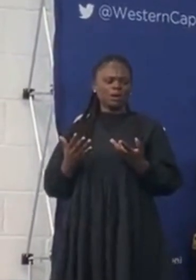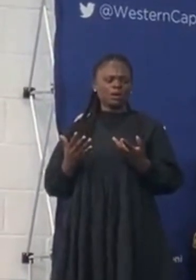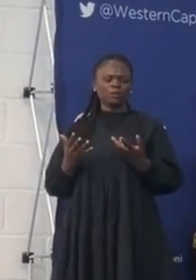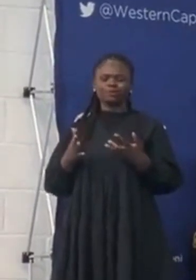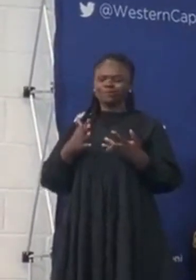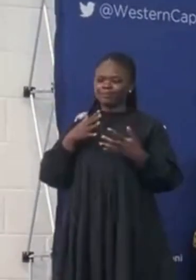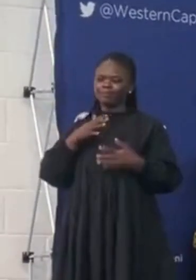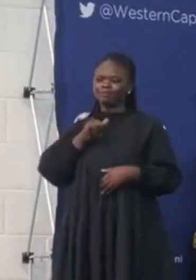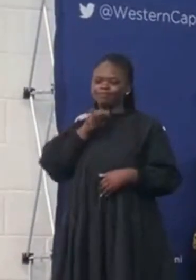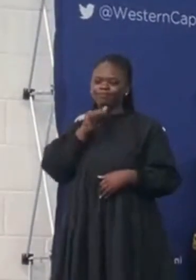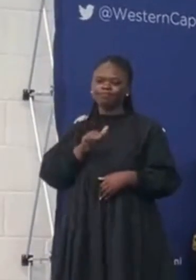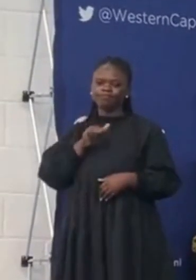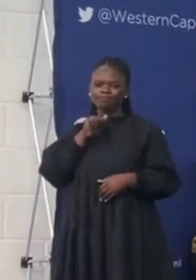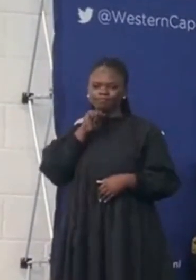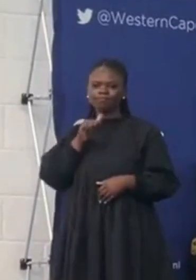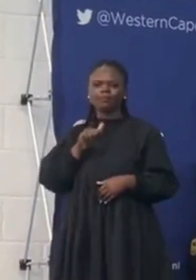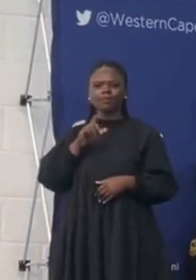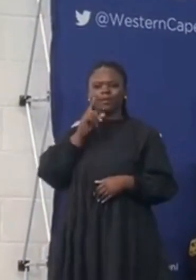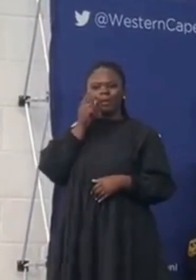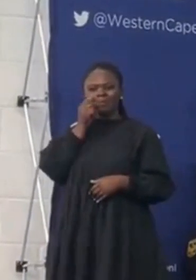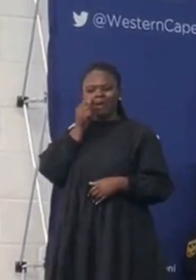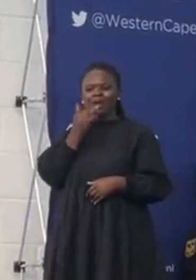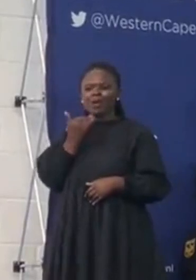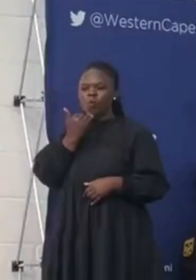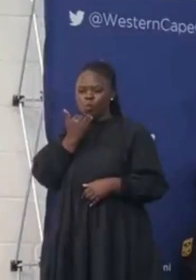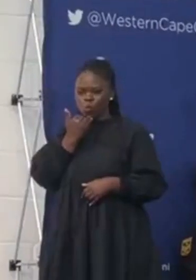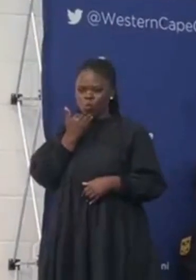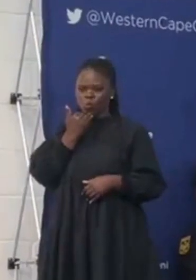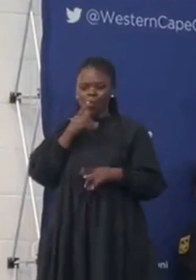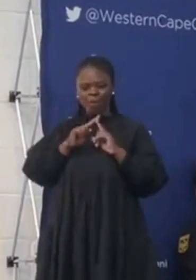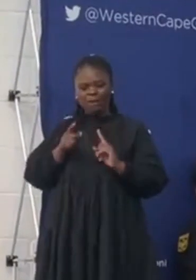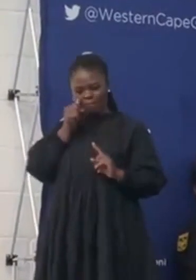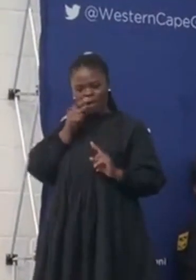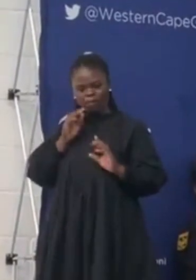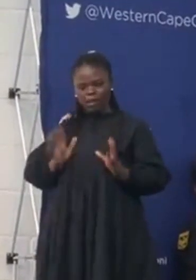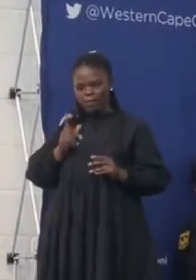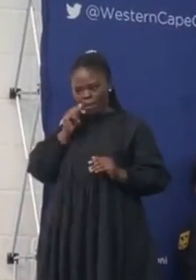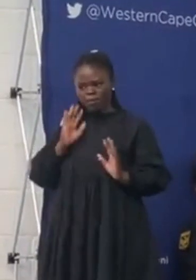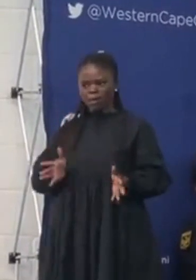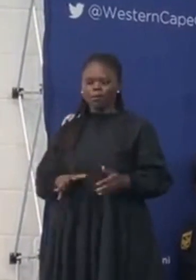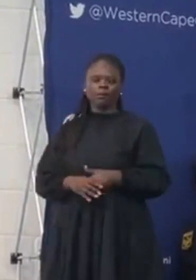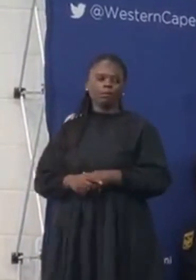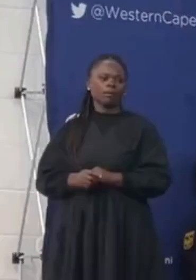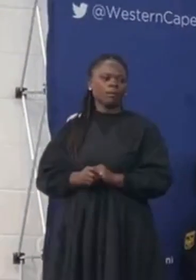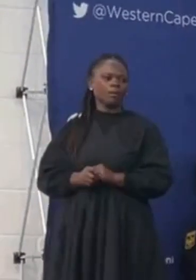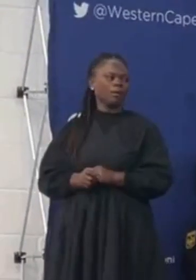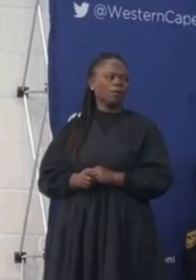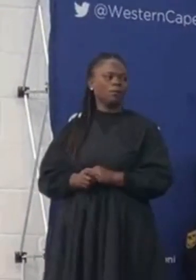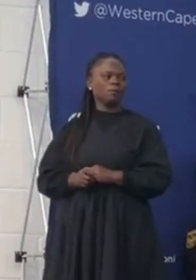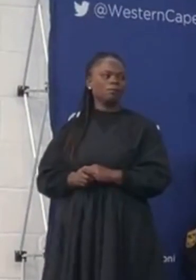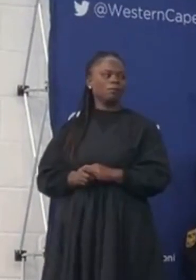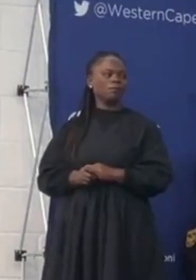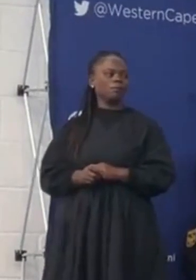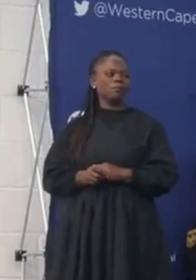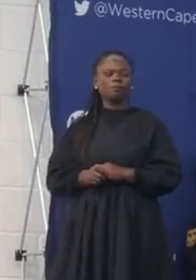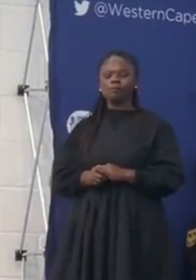left encouraged by the robust and honest discussions that took place at two community engagements led by the Ministry and South African Police Service, SAPS,